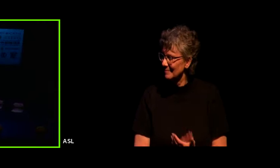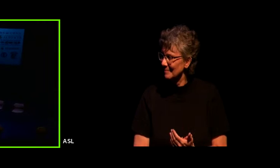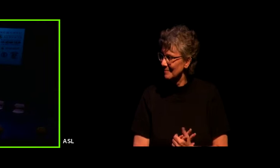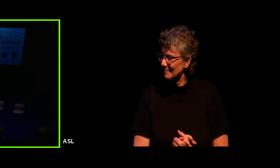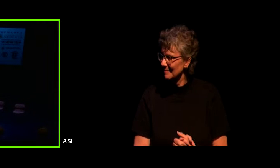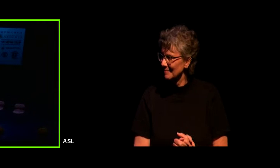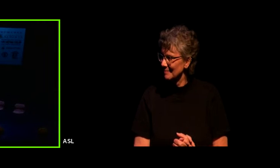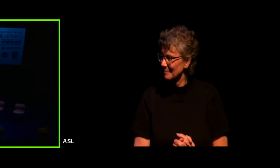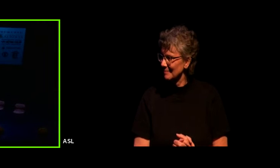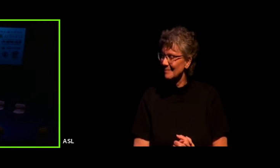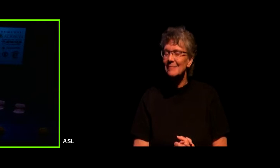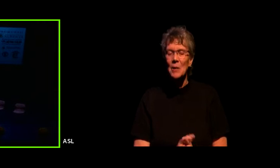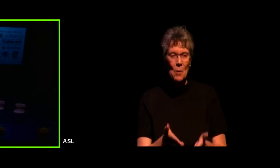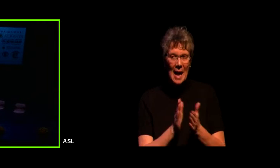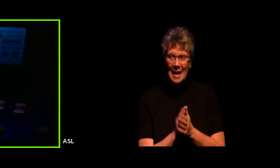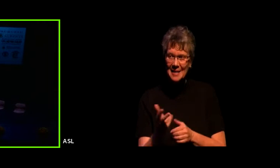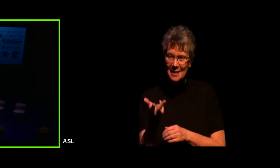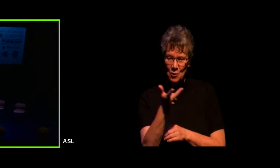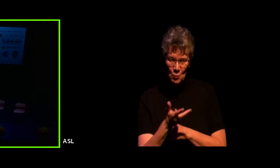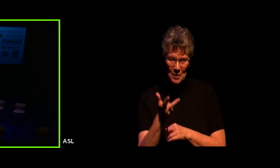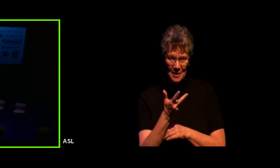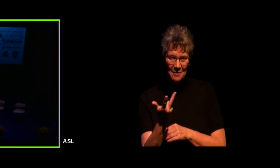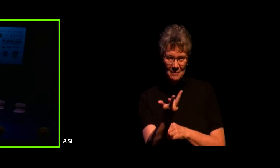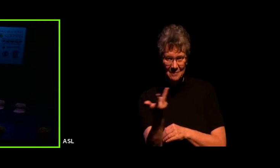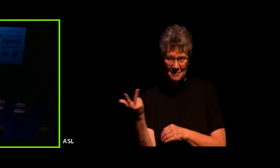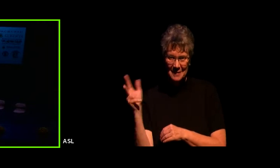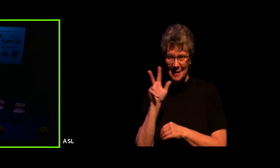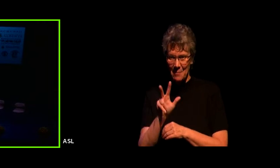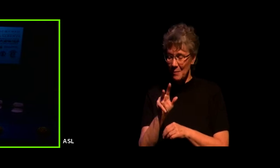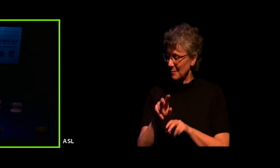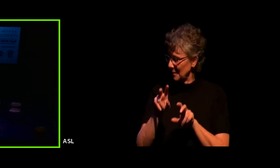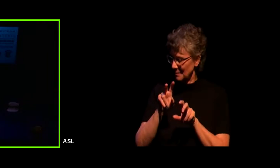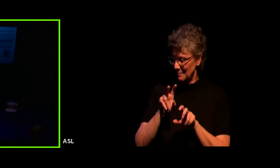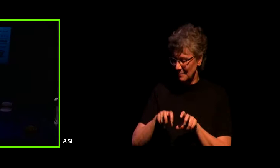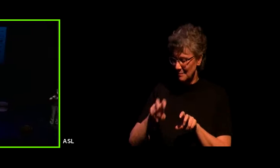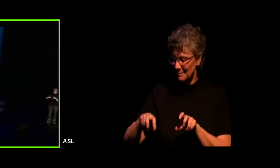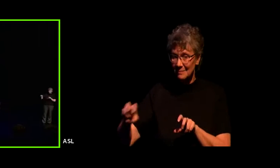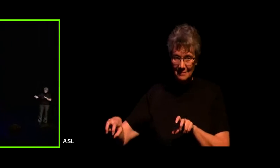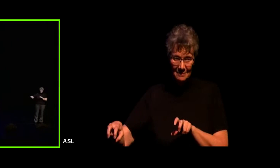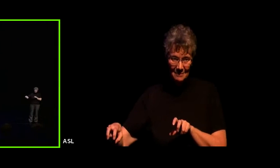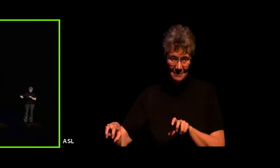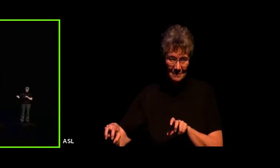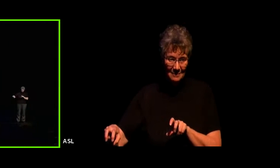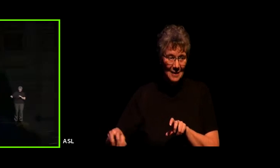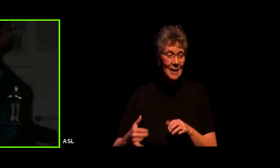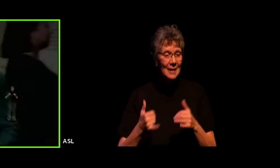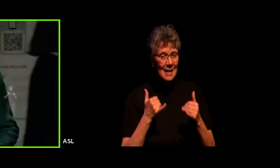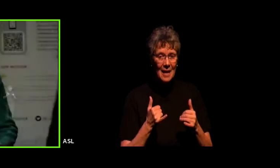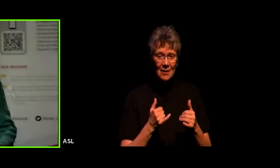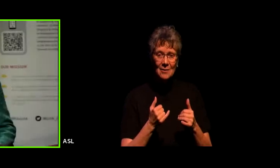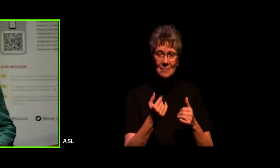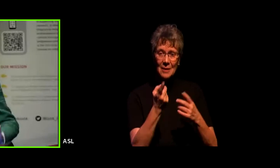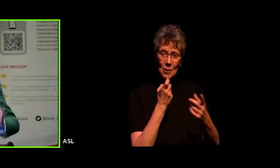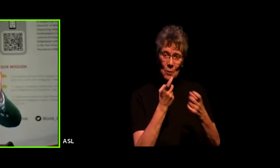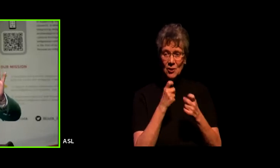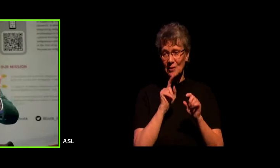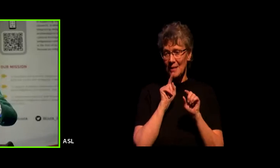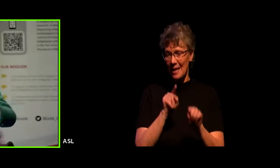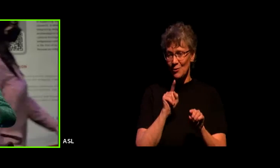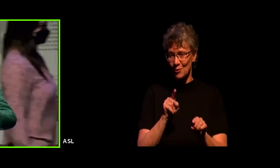So we're having all 3 of our scholars come up, have a seat, because we're going to do the Q&A. All right.